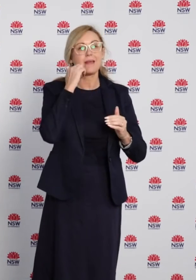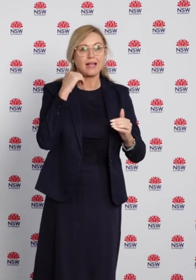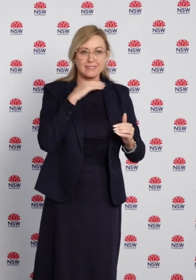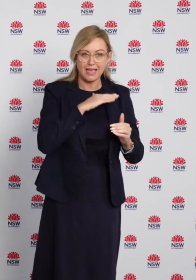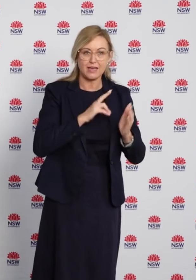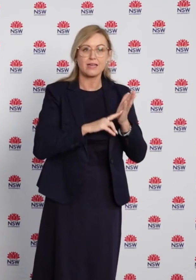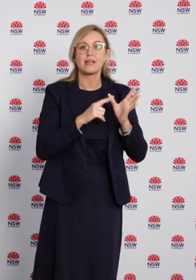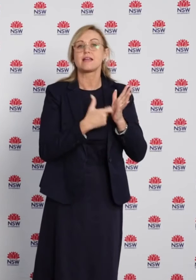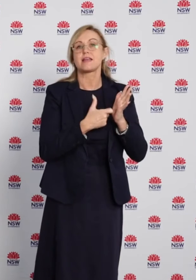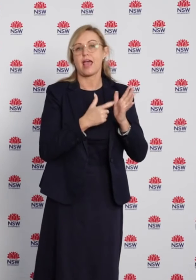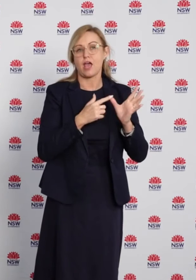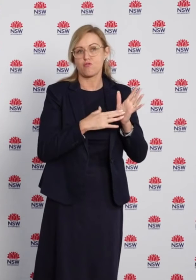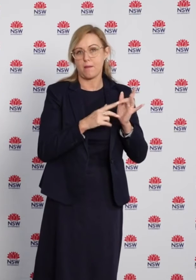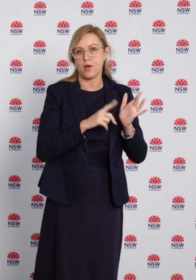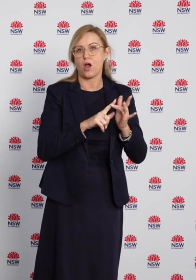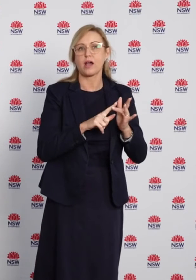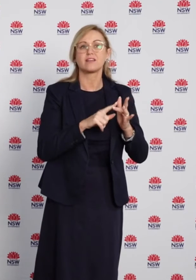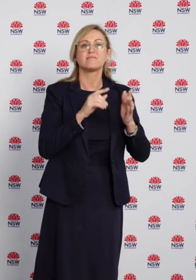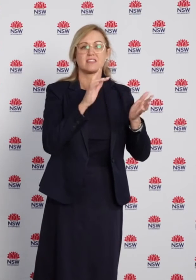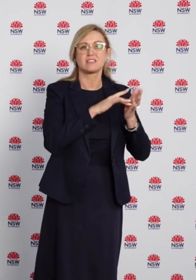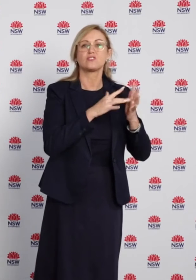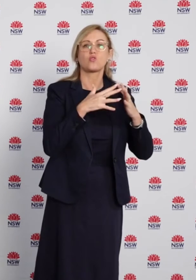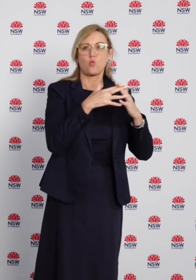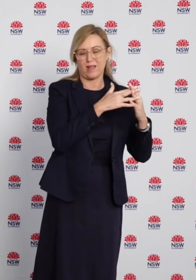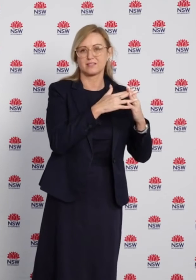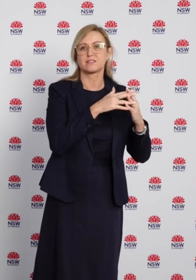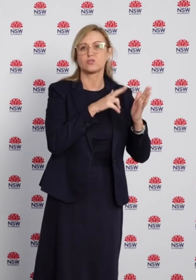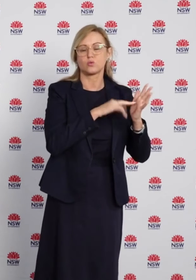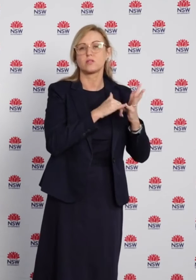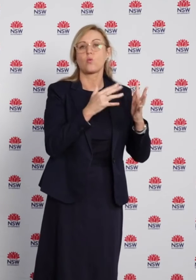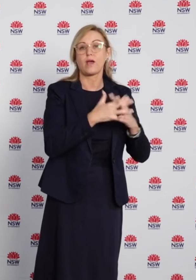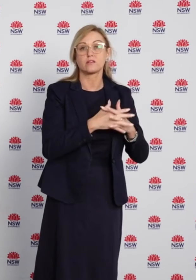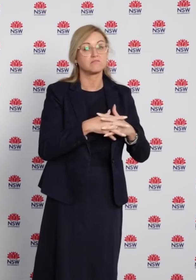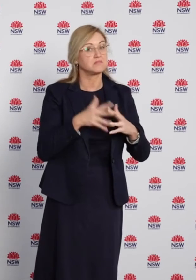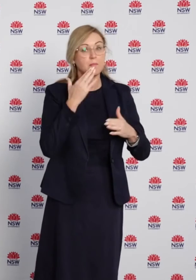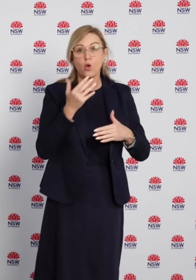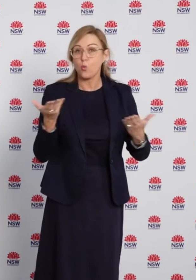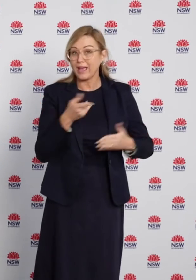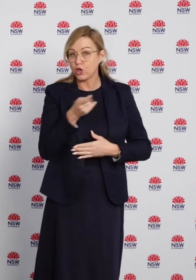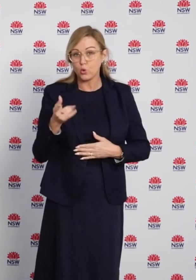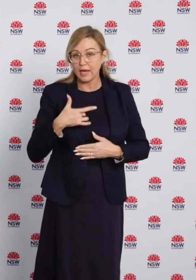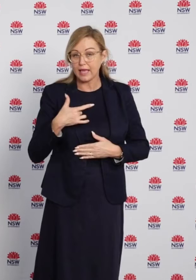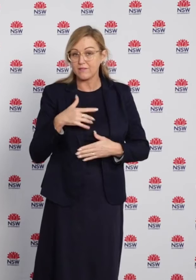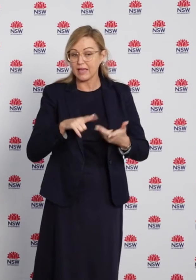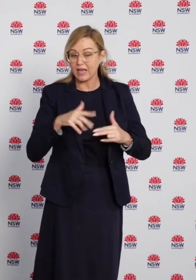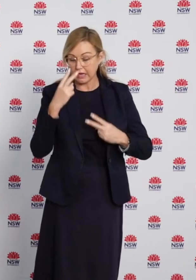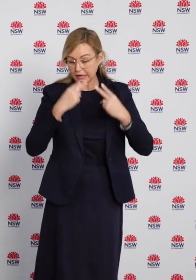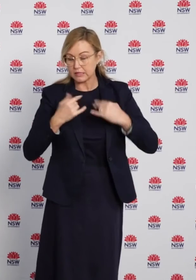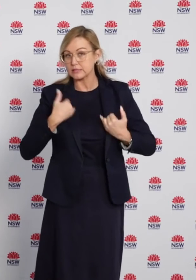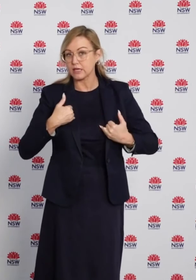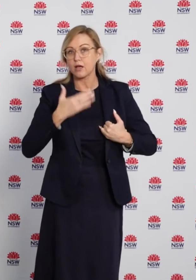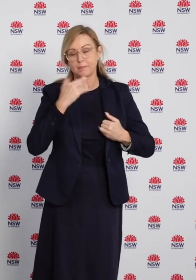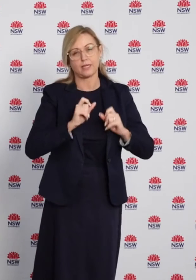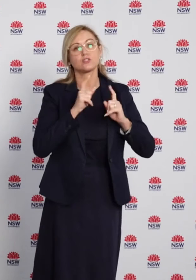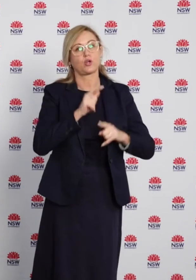New South Wales. So no matter where you live in the state, please come forward for testing if you've got any symptoms consistent with COVID. The earlier